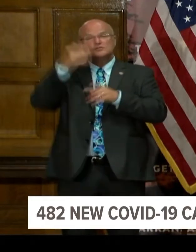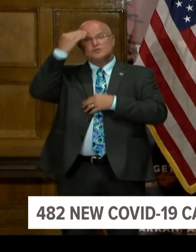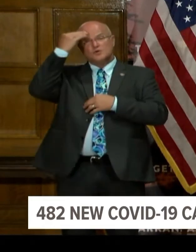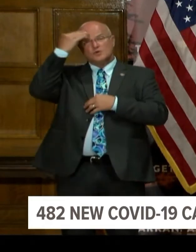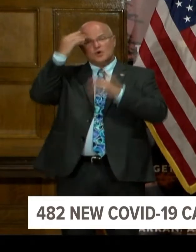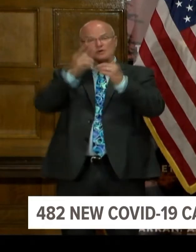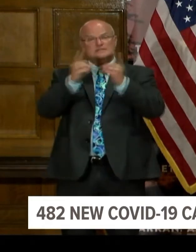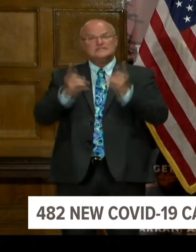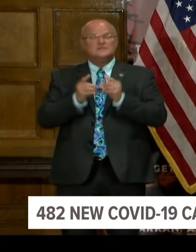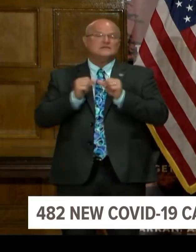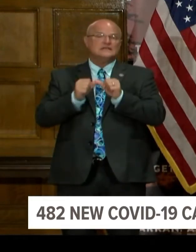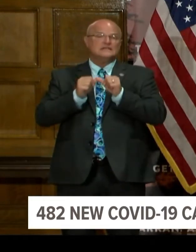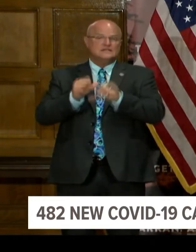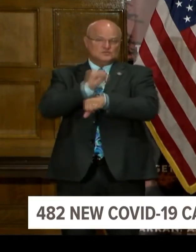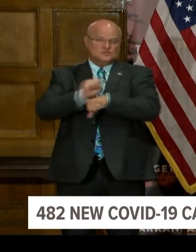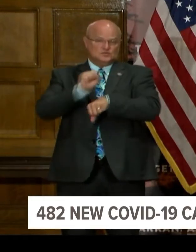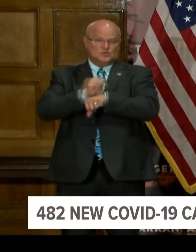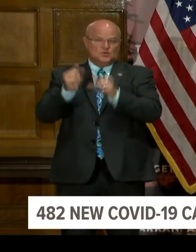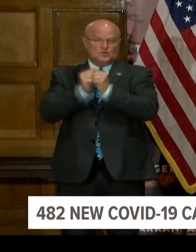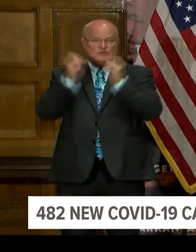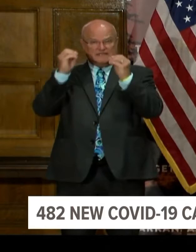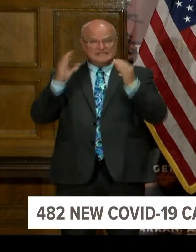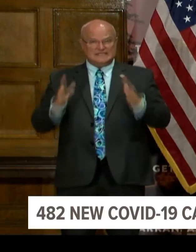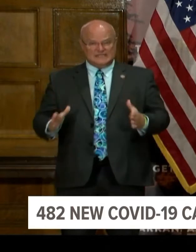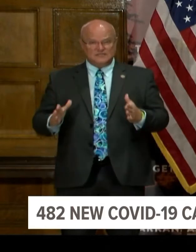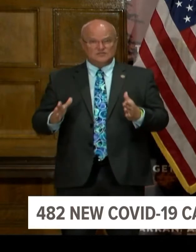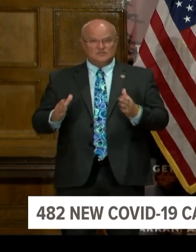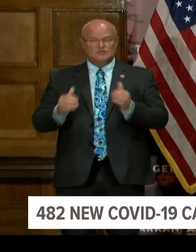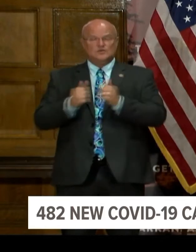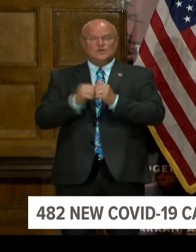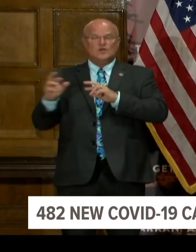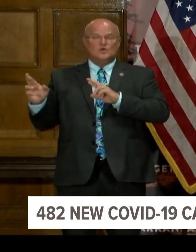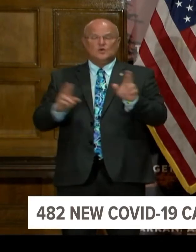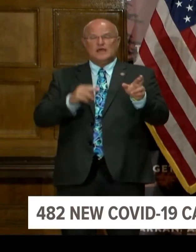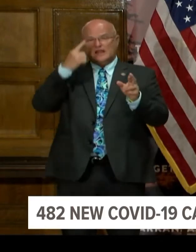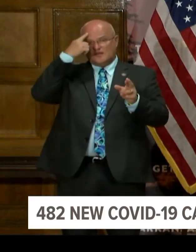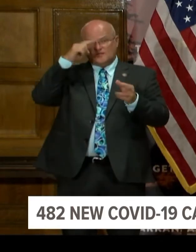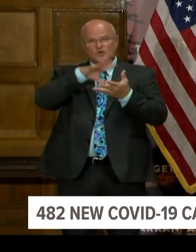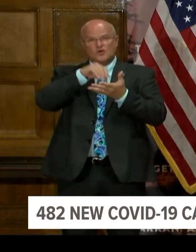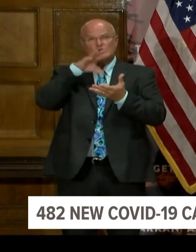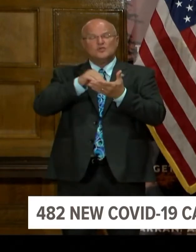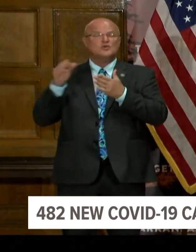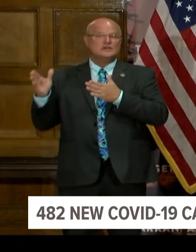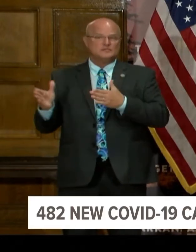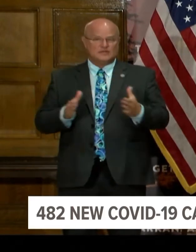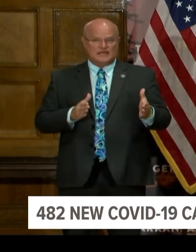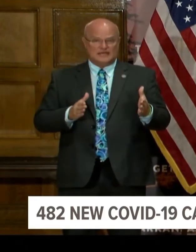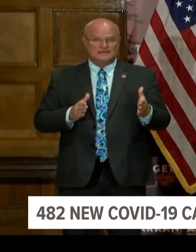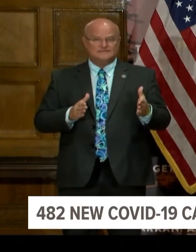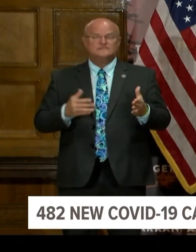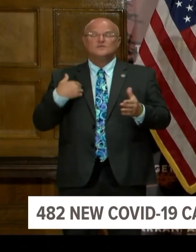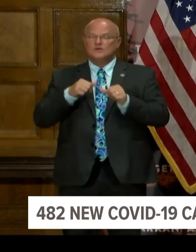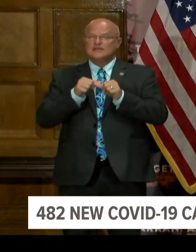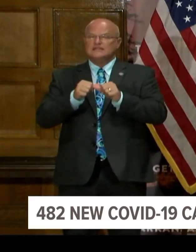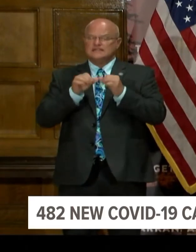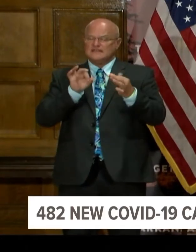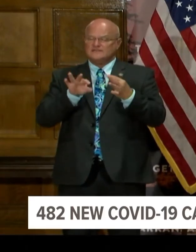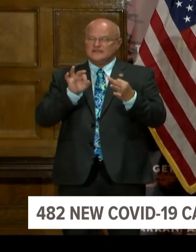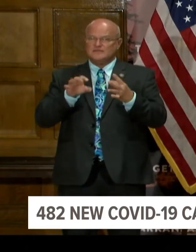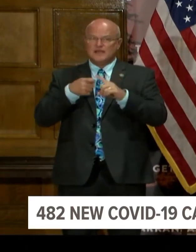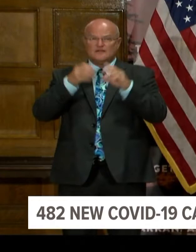districts continue to work with their teachers with their Ready for Learning plan. We continue to get feedback from